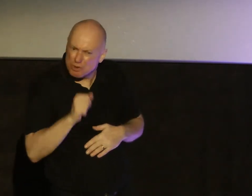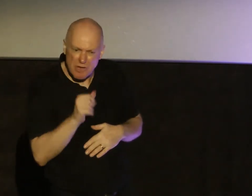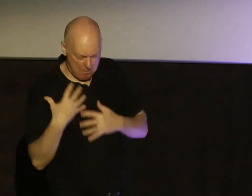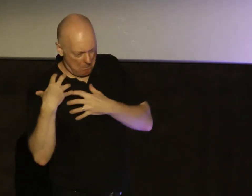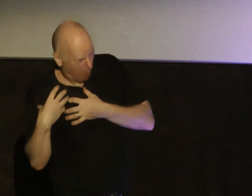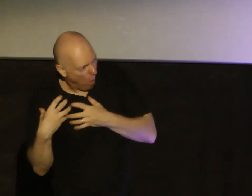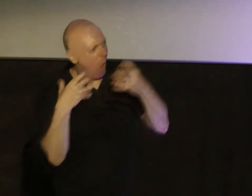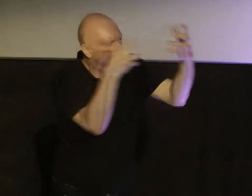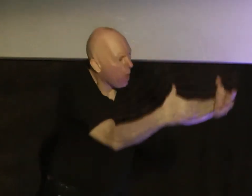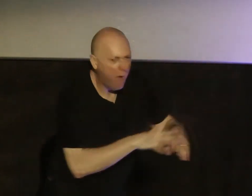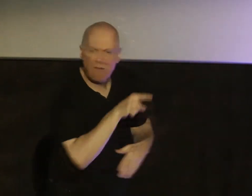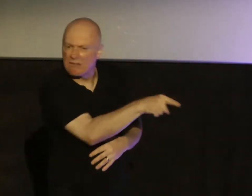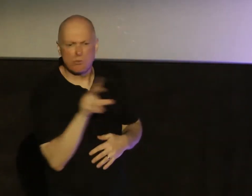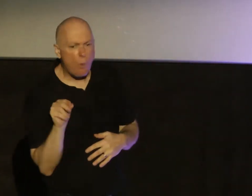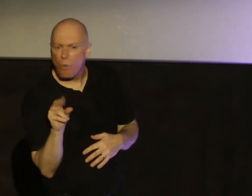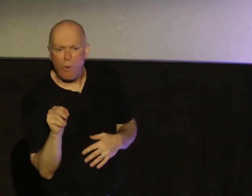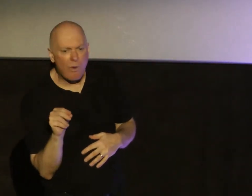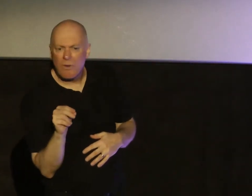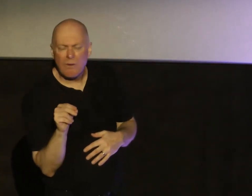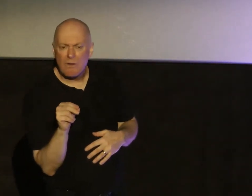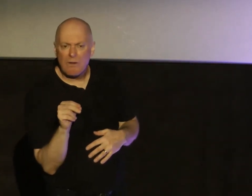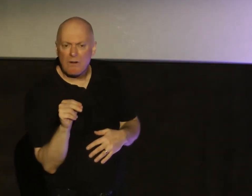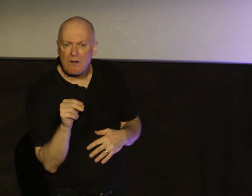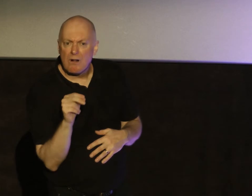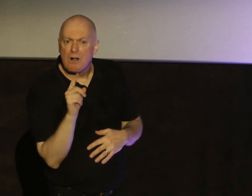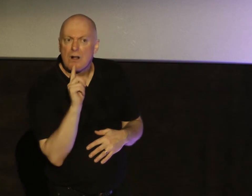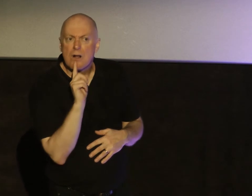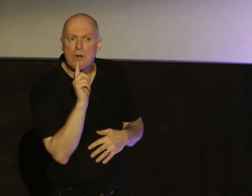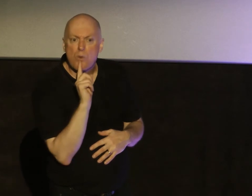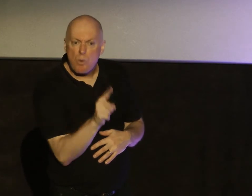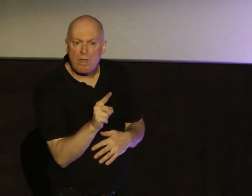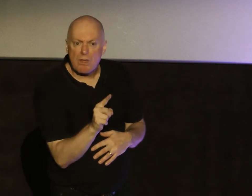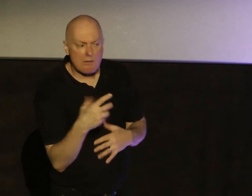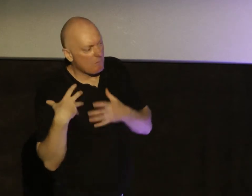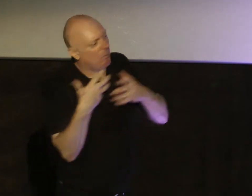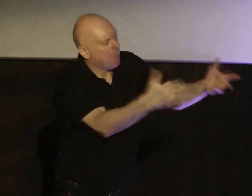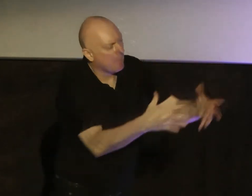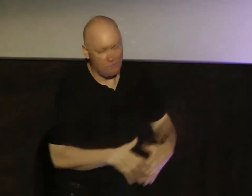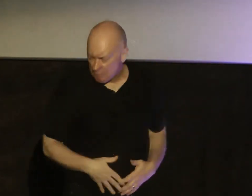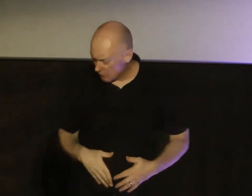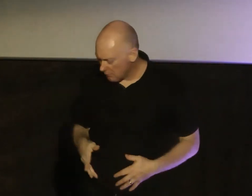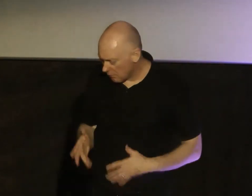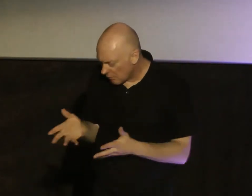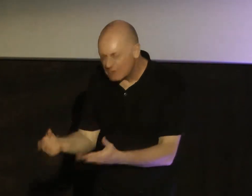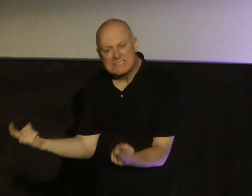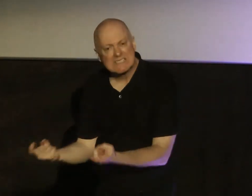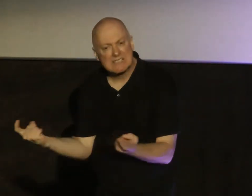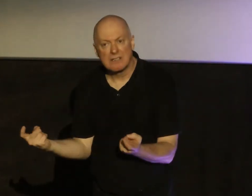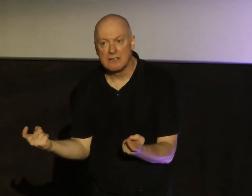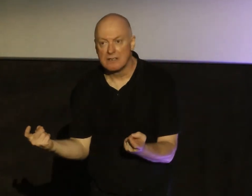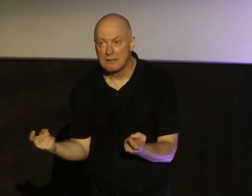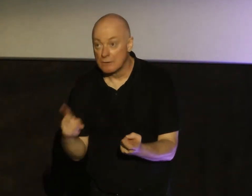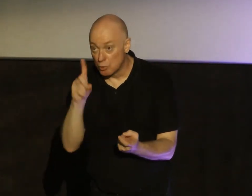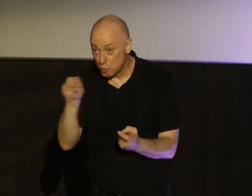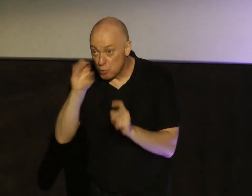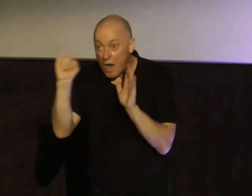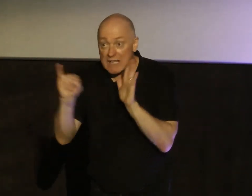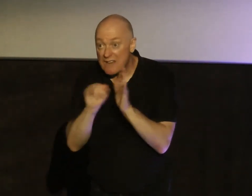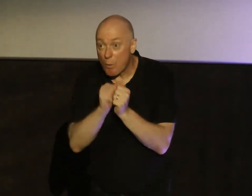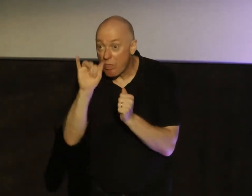placed. It in fact enables sin. I wonder if any of us can identify with that. Identifying